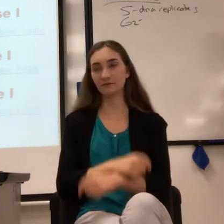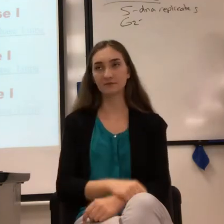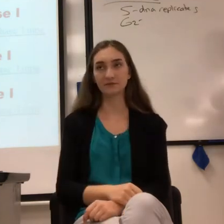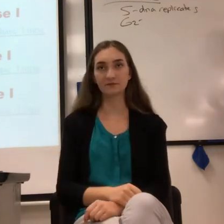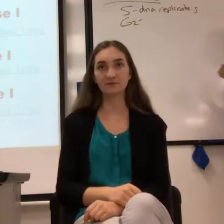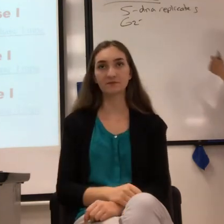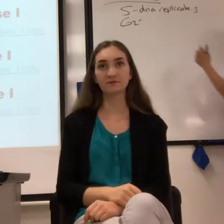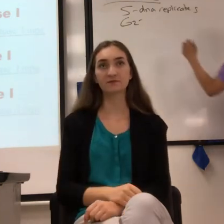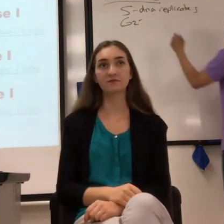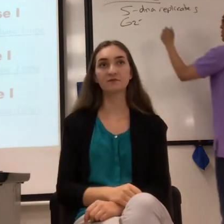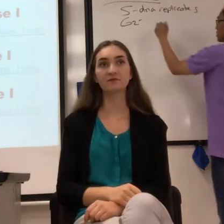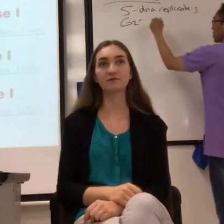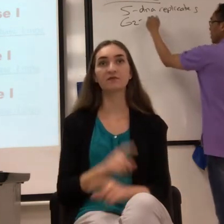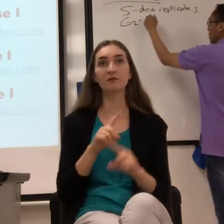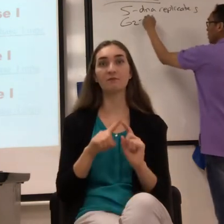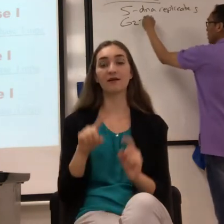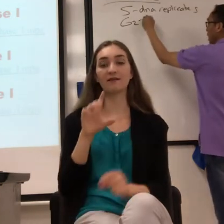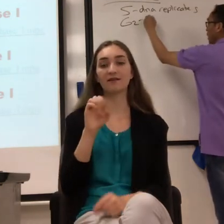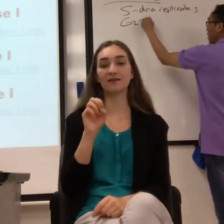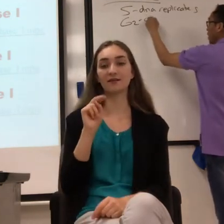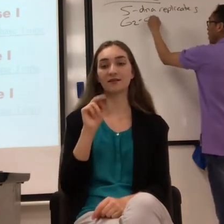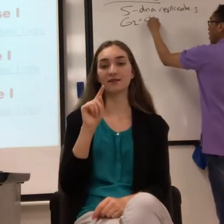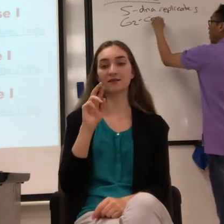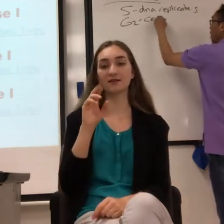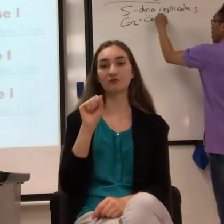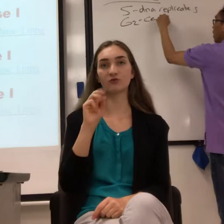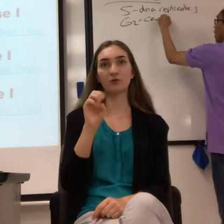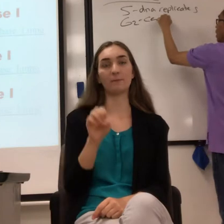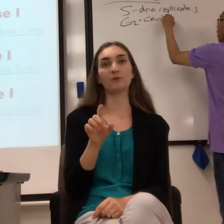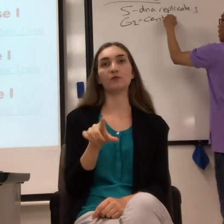But you need this. The centrosome is key to look at.